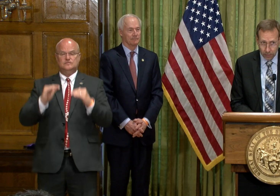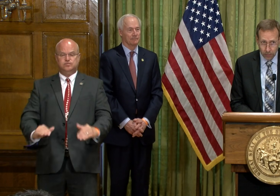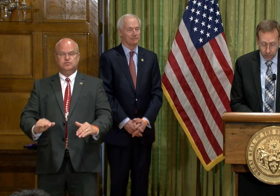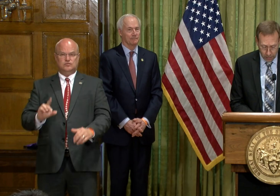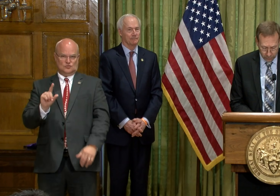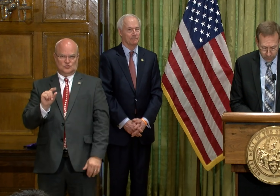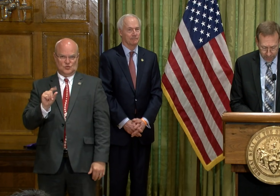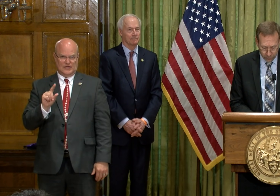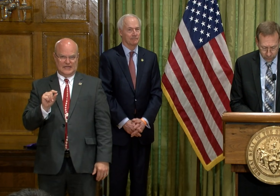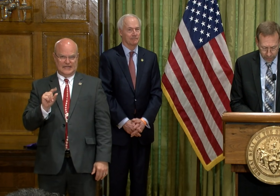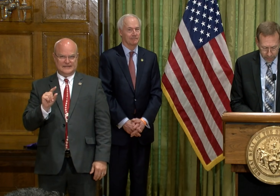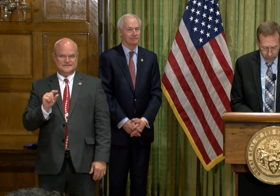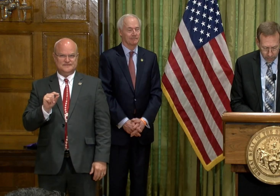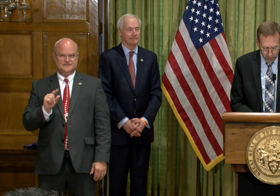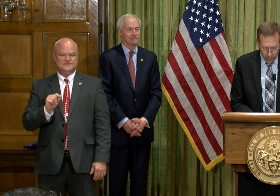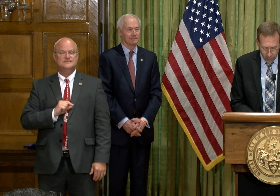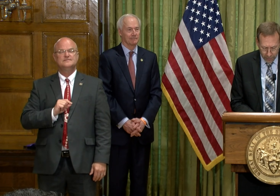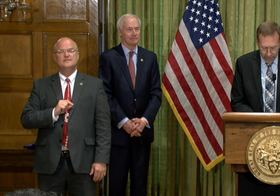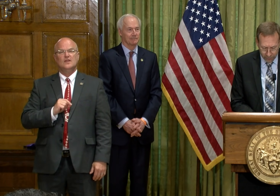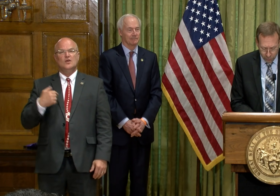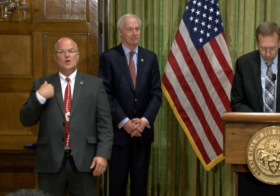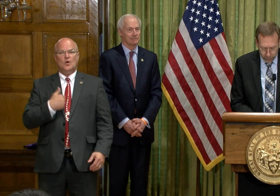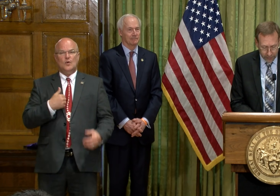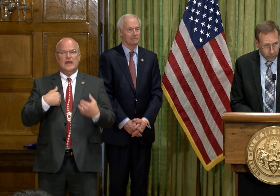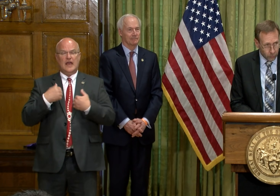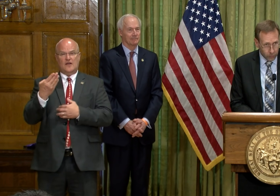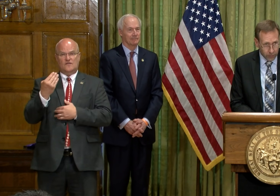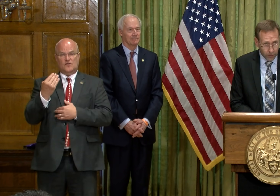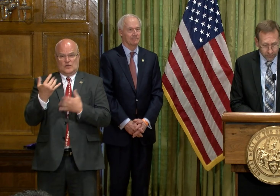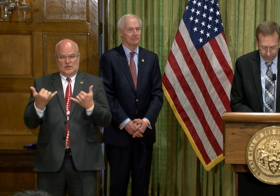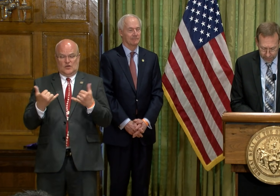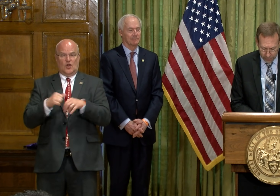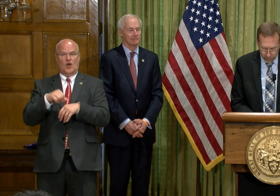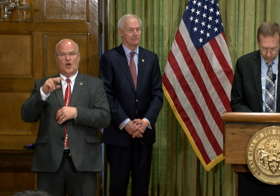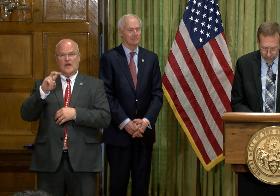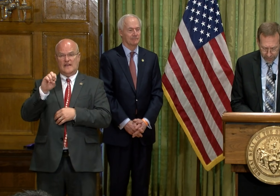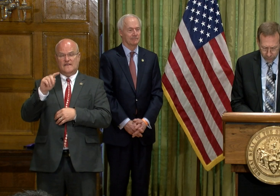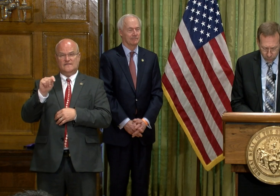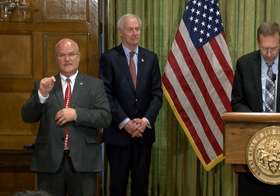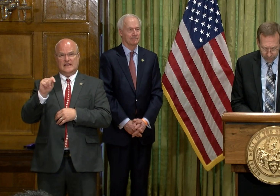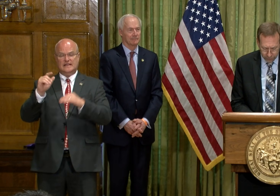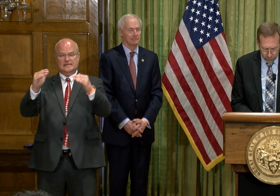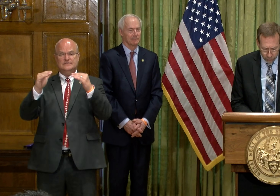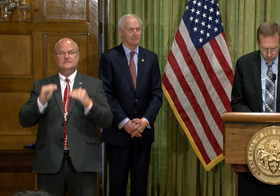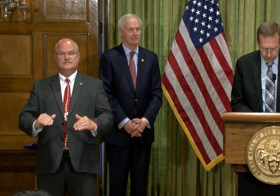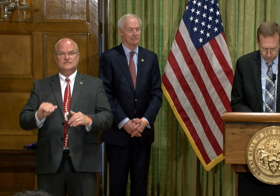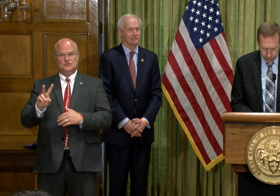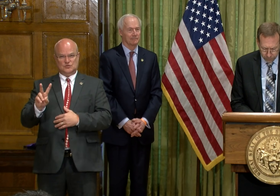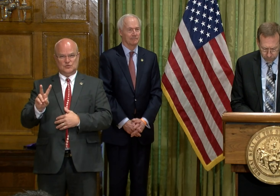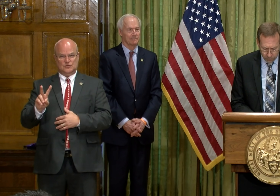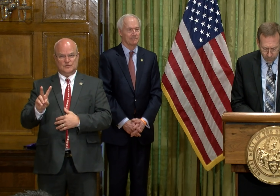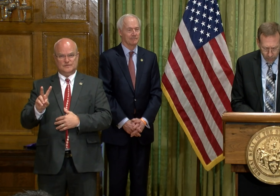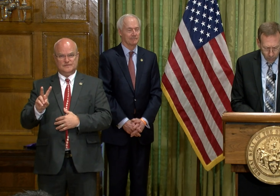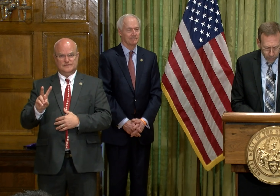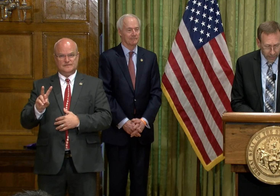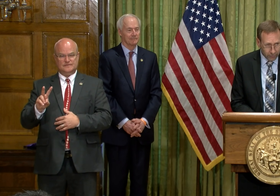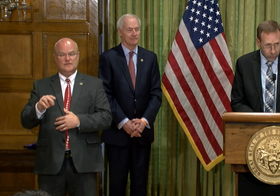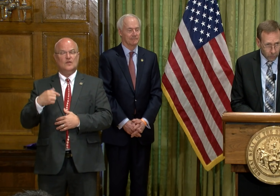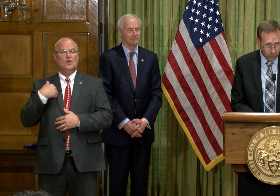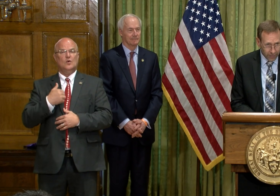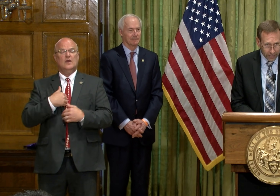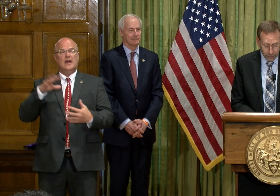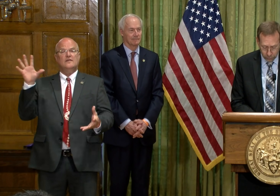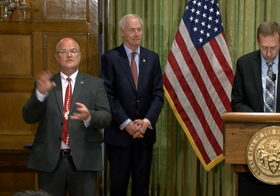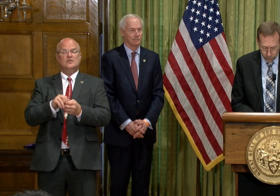of 20 from yesterday. We have 14 currently on a ventilator. That's a net drop of 2. We